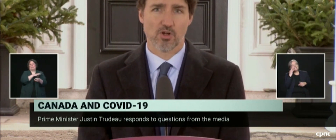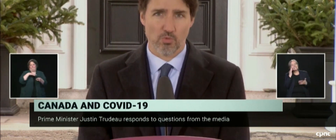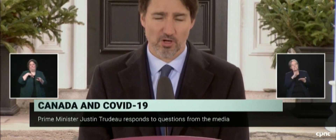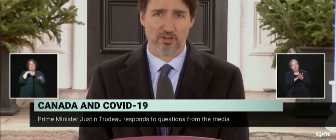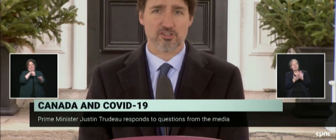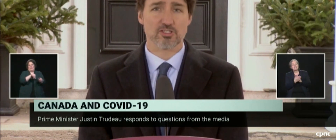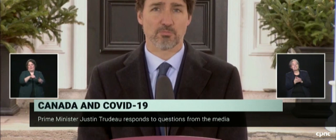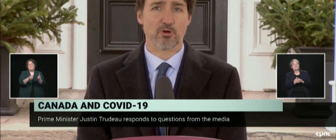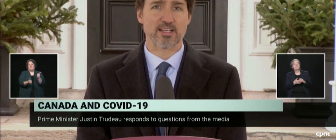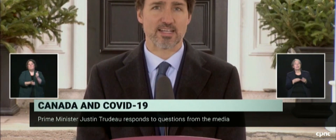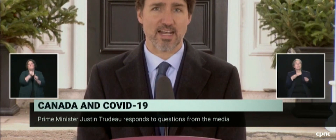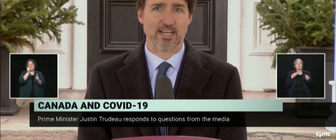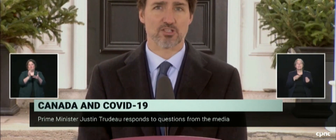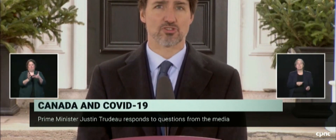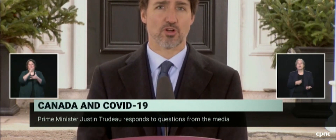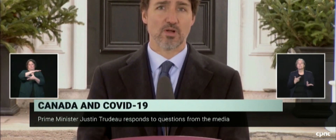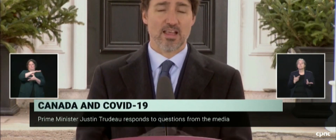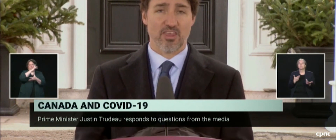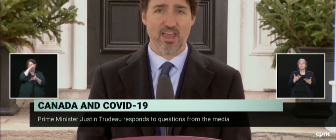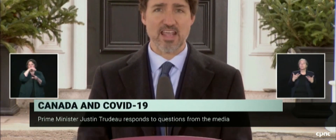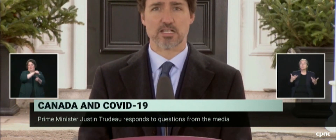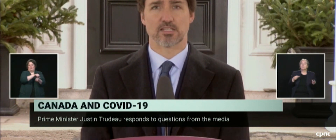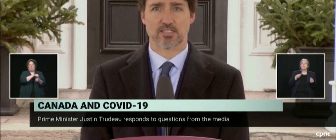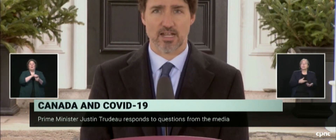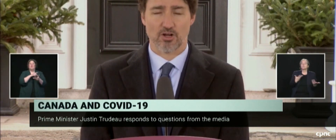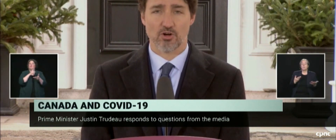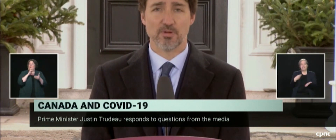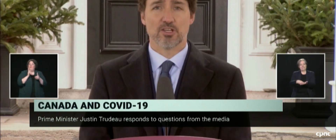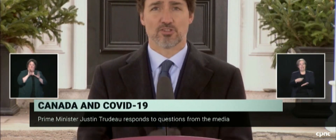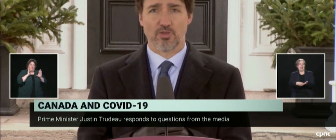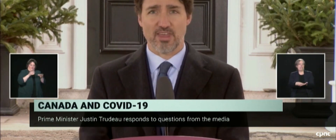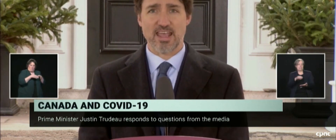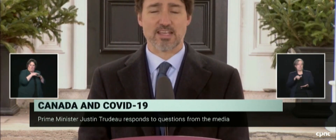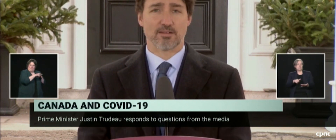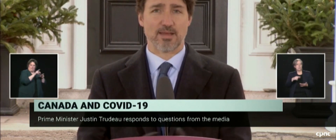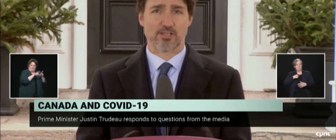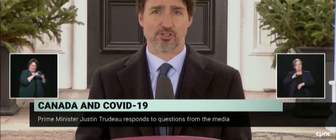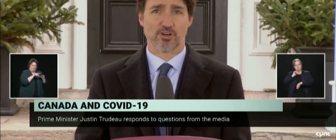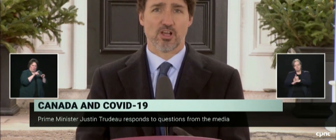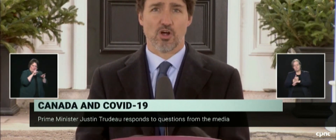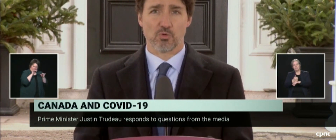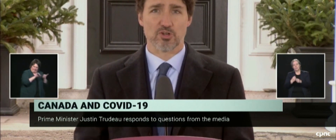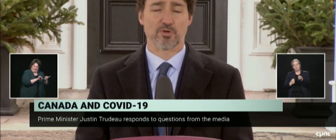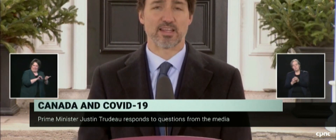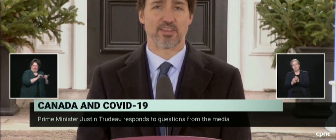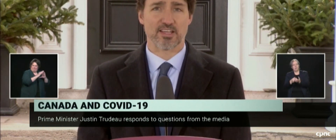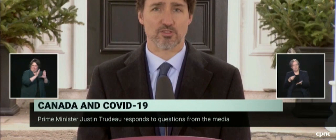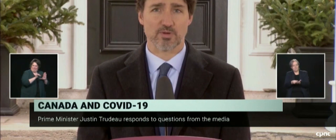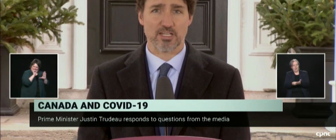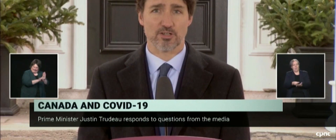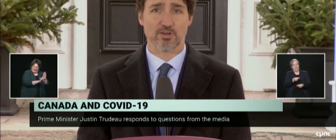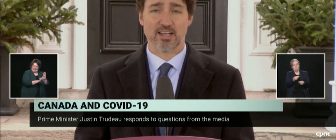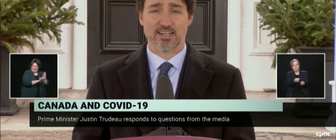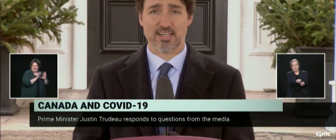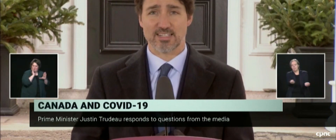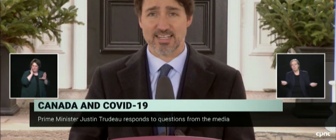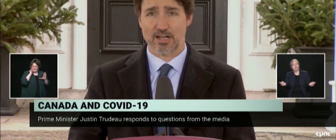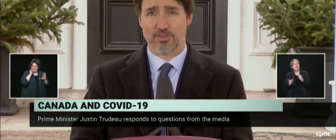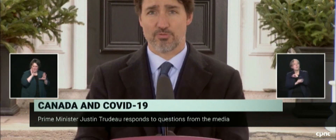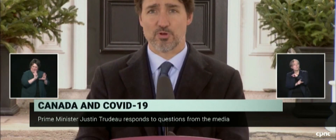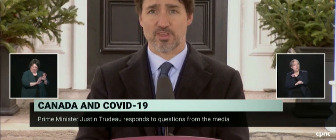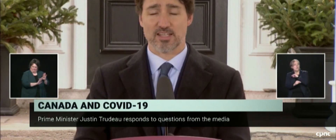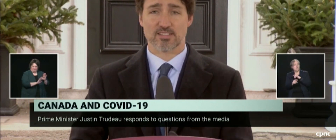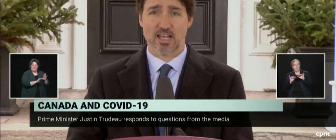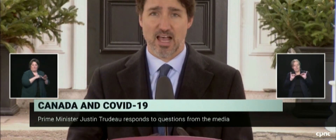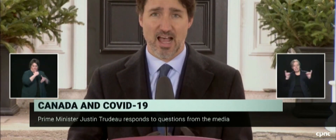supporting workers, supporting Canadians so they can stay home, so they can make sure we're doing the things we need to